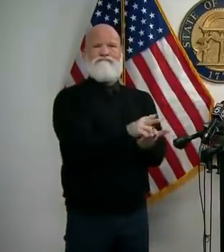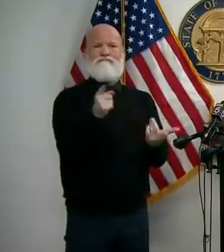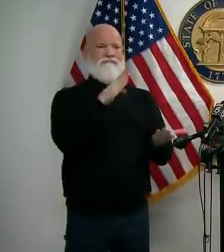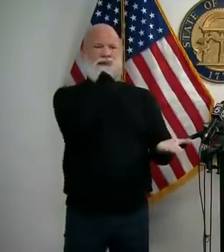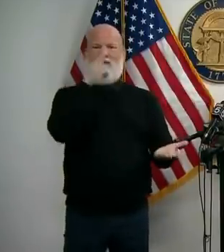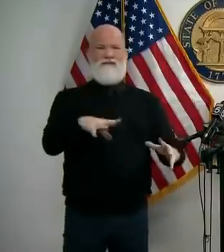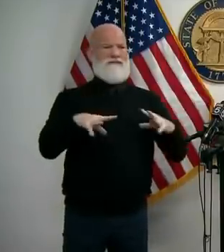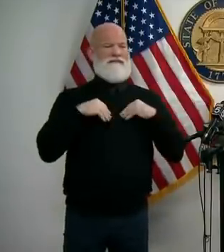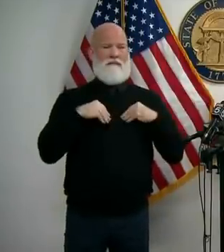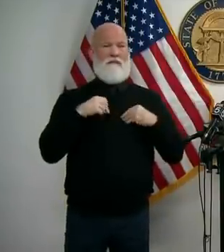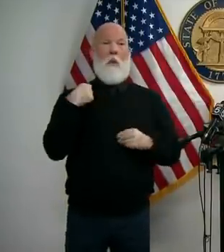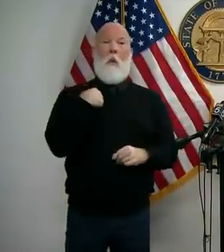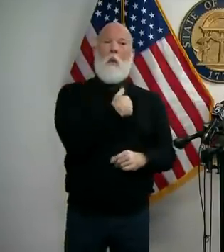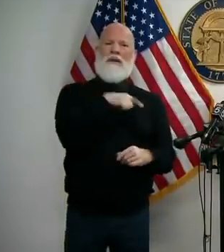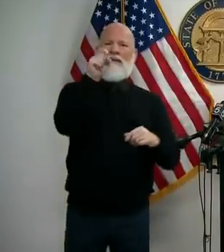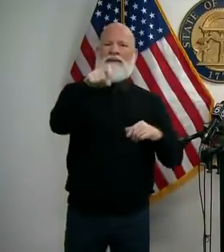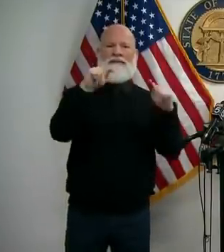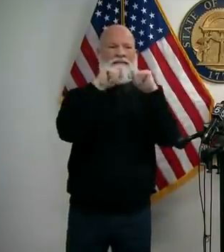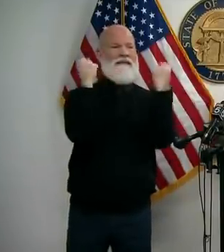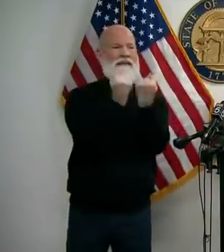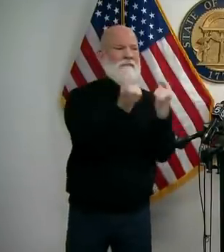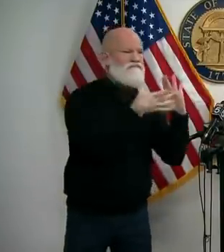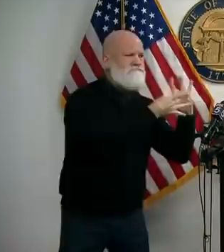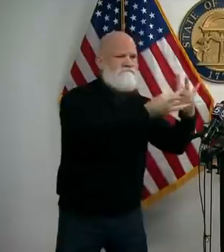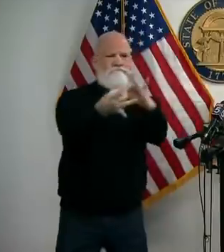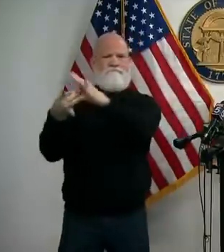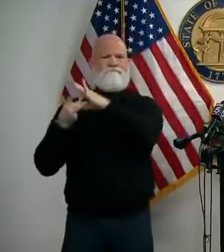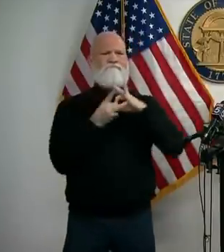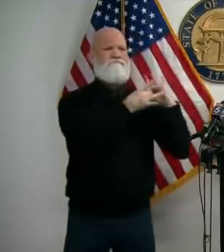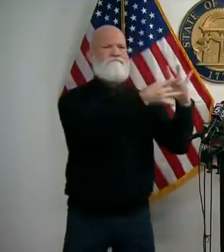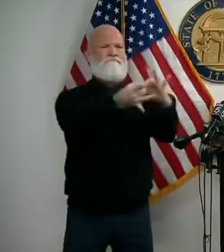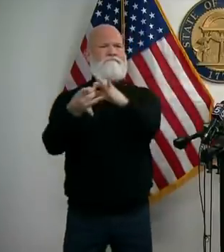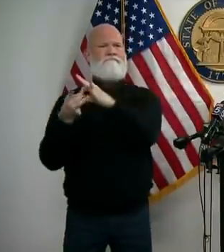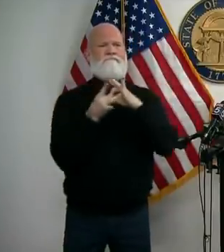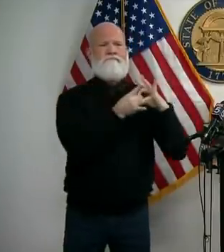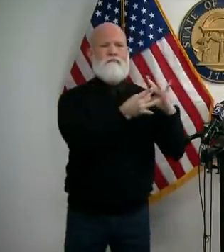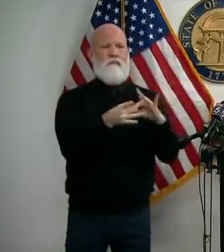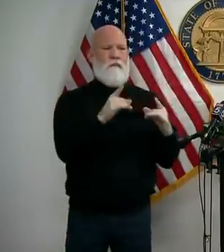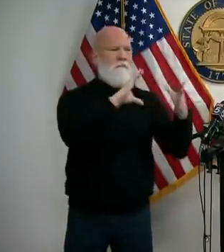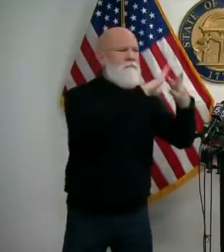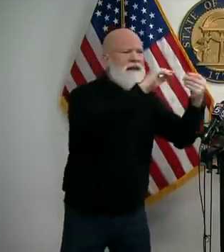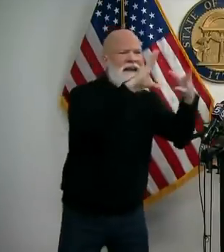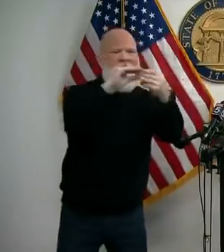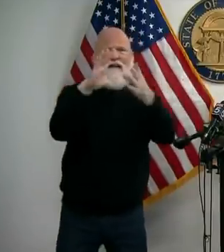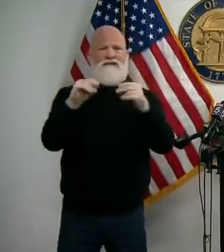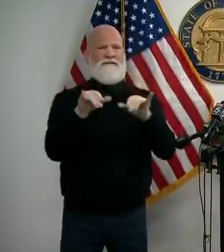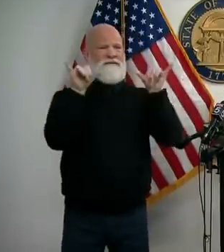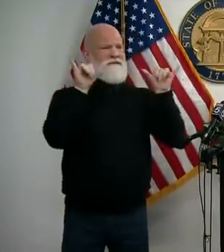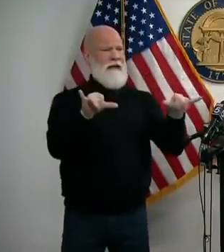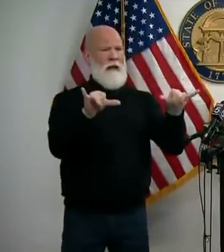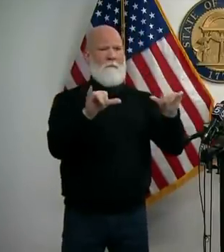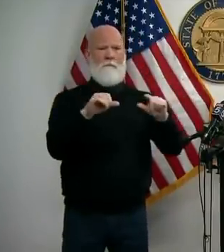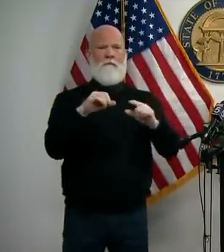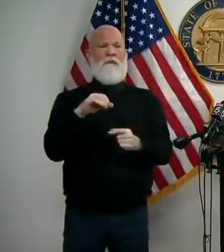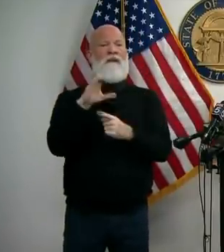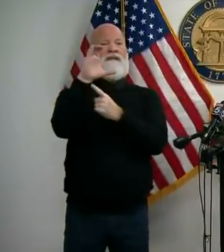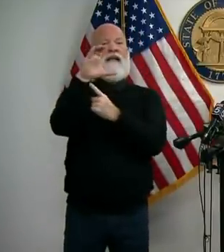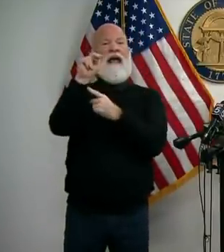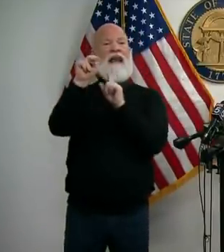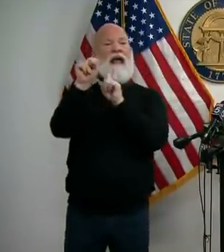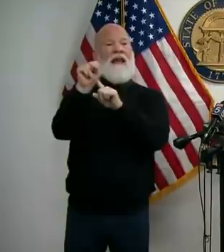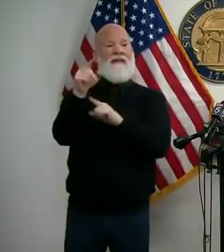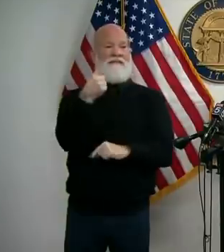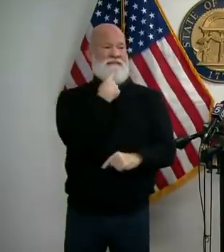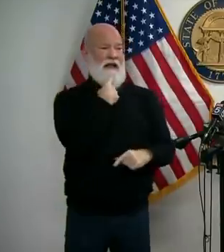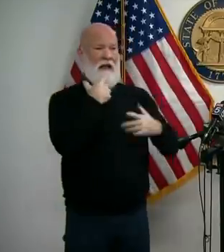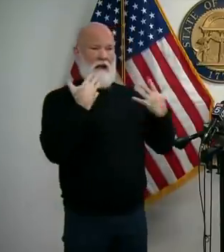unified message looking to the future, and that somebody pointed out, I believe it was a CNN commentator, if you looked over the last 2 months,